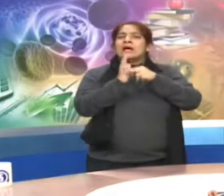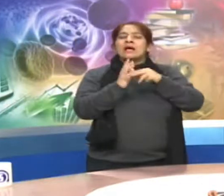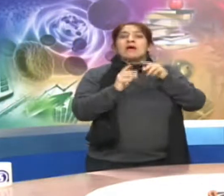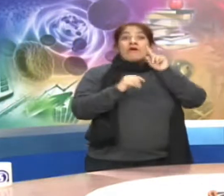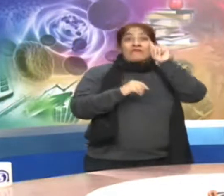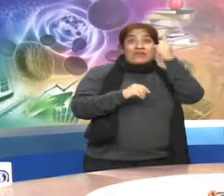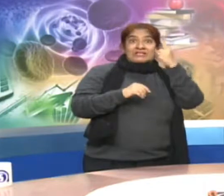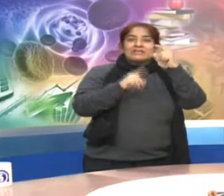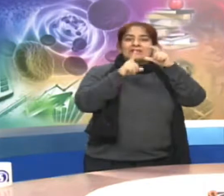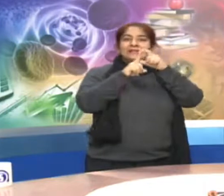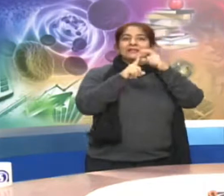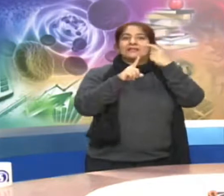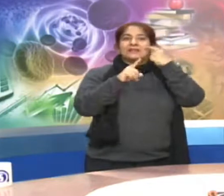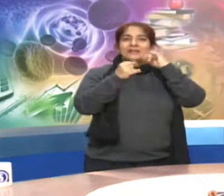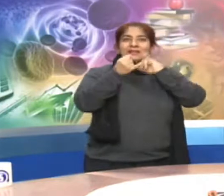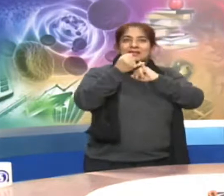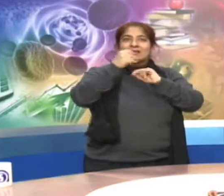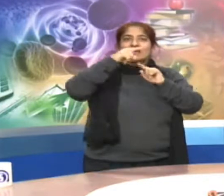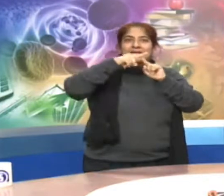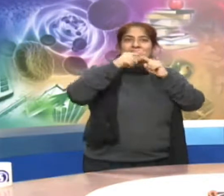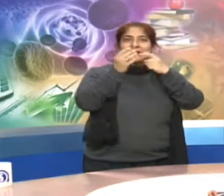limit and appeal. So